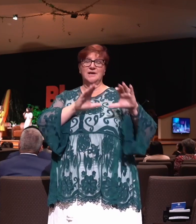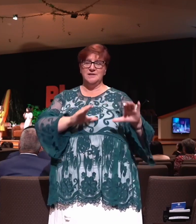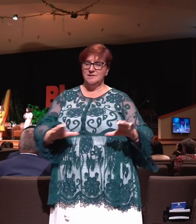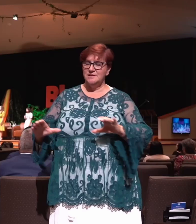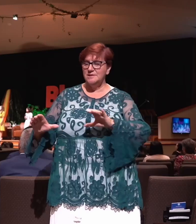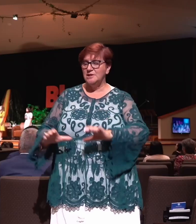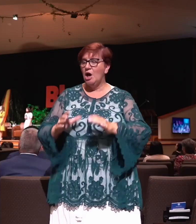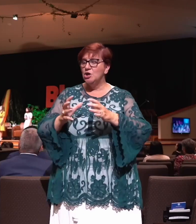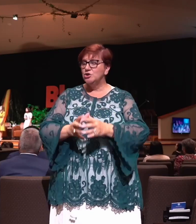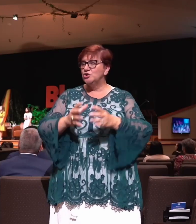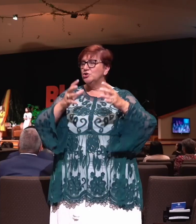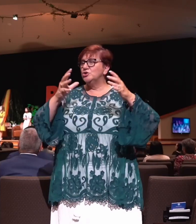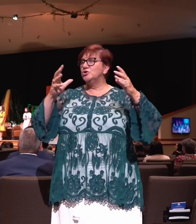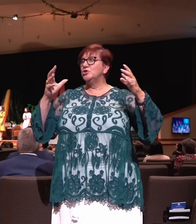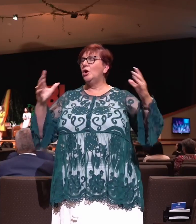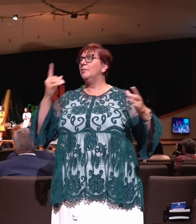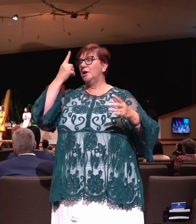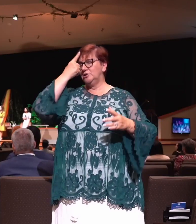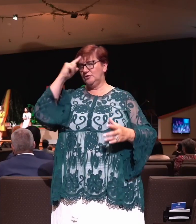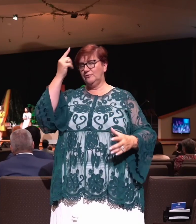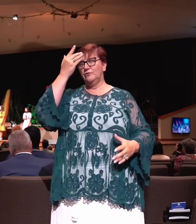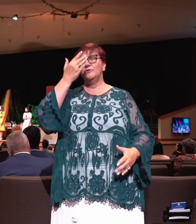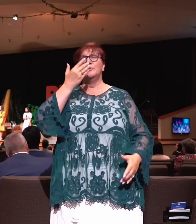done, what he's